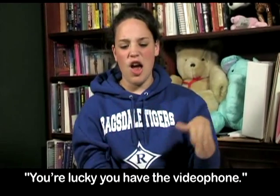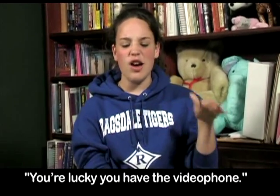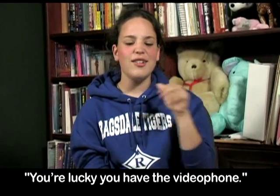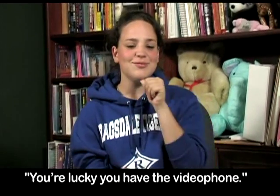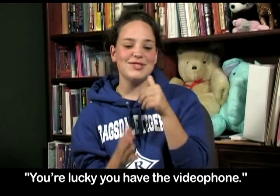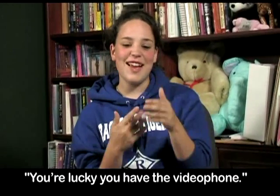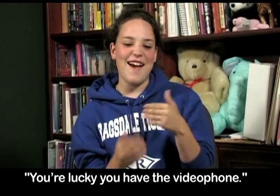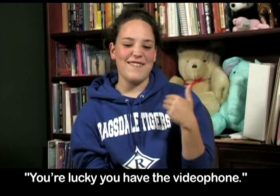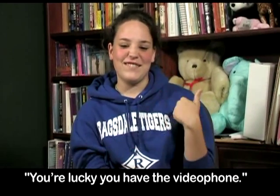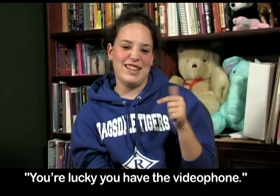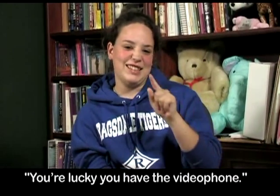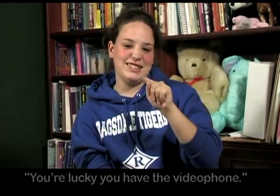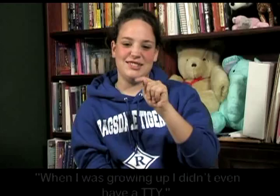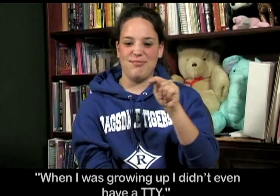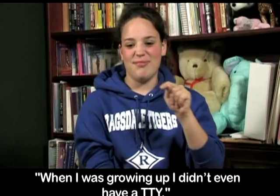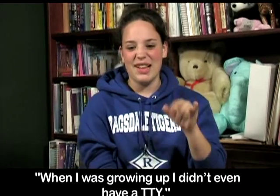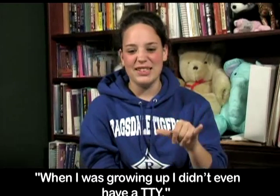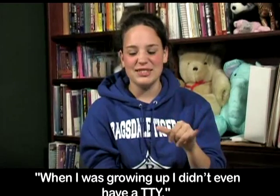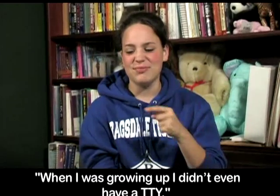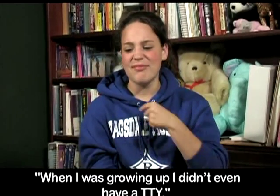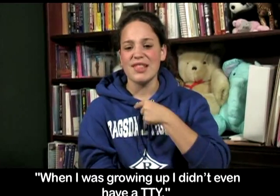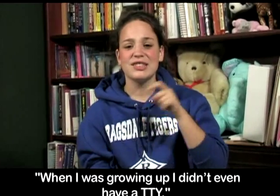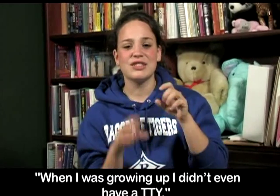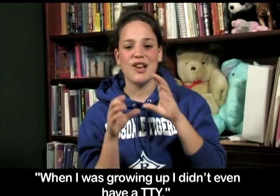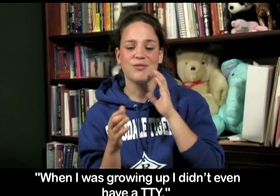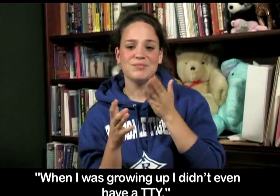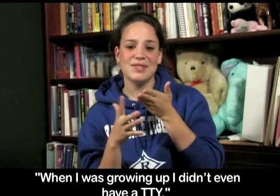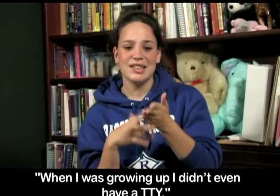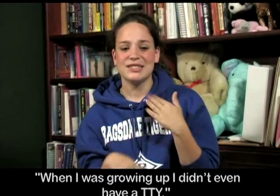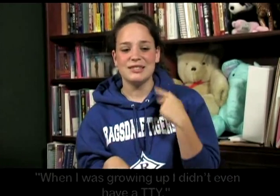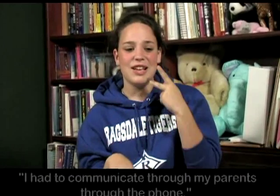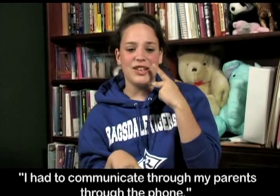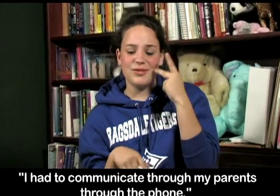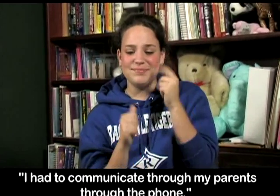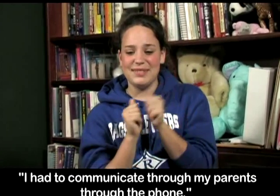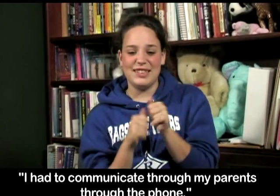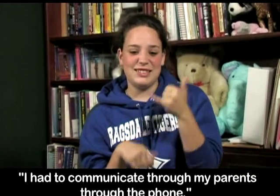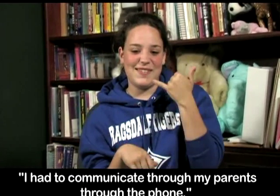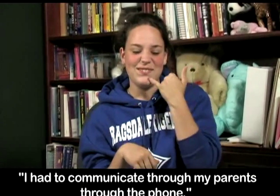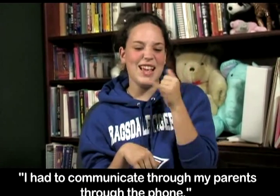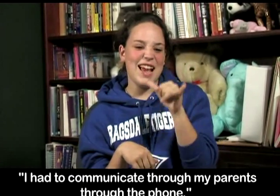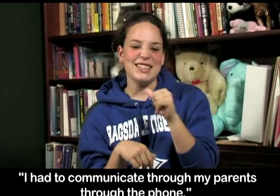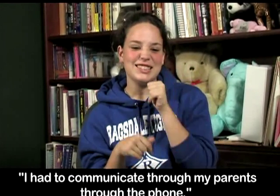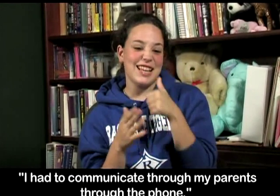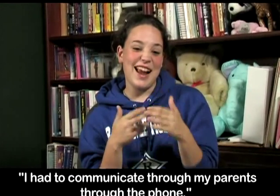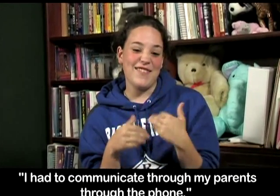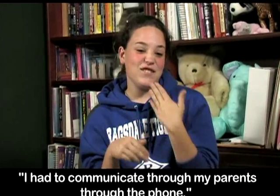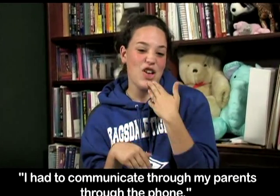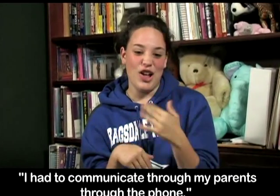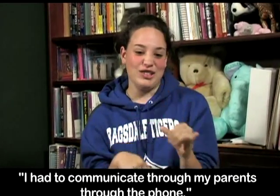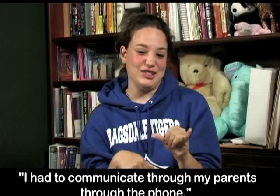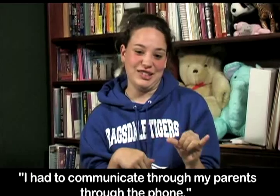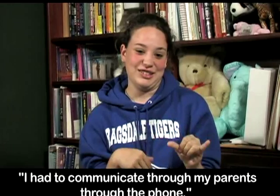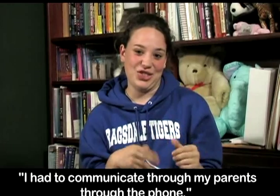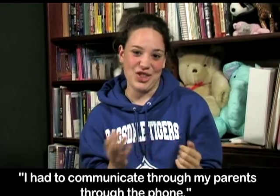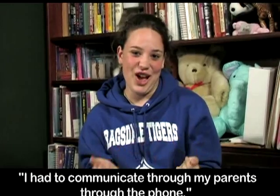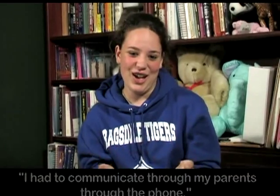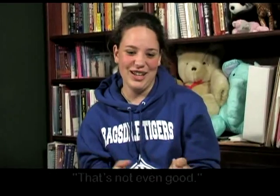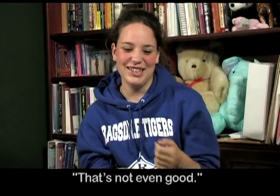video phone." When I was growing up, I didn't even have a TTY. I had to communicate through my parents through the phone. That's